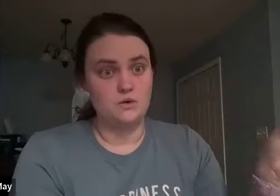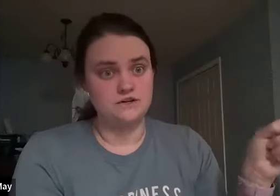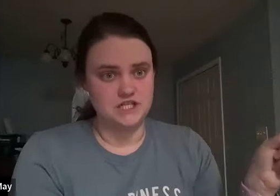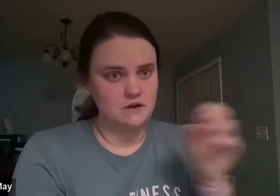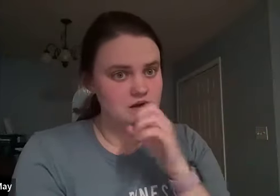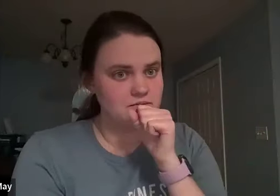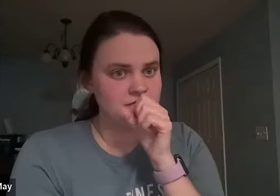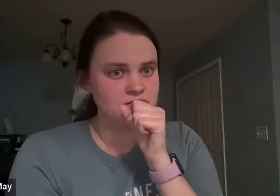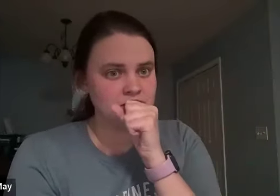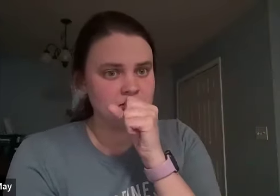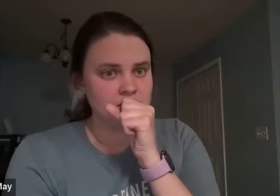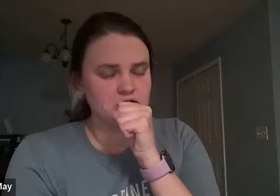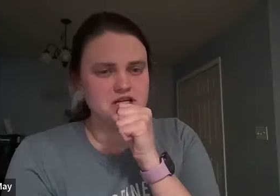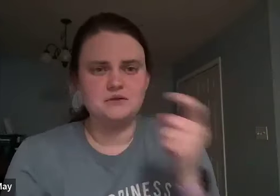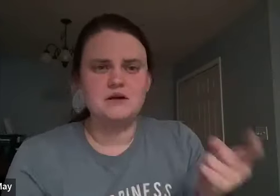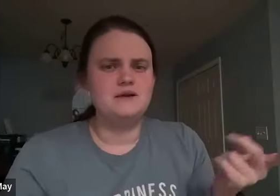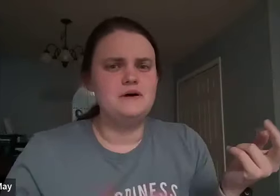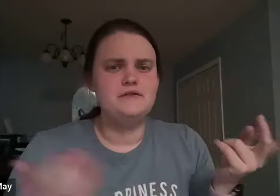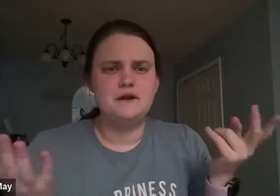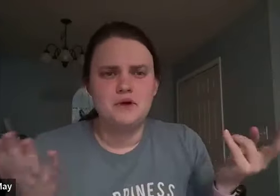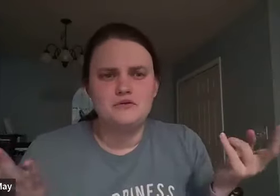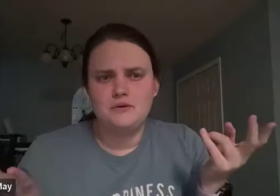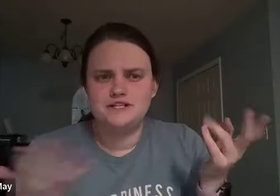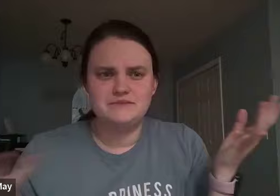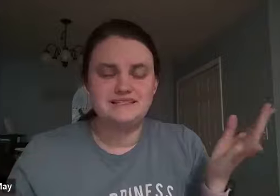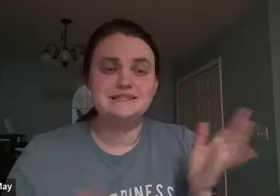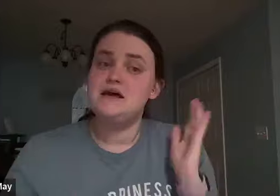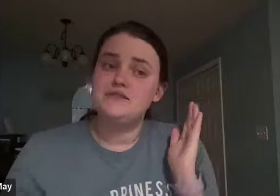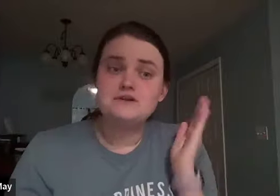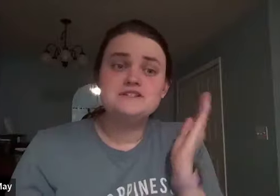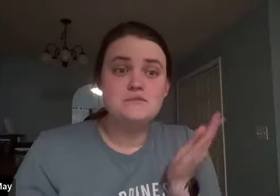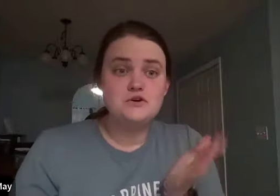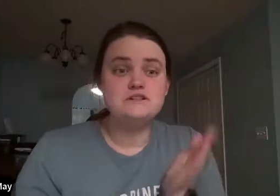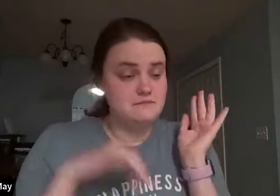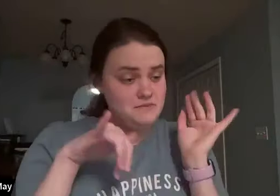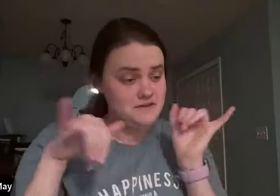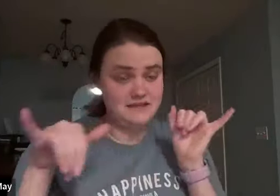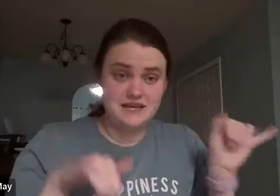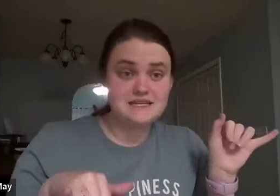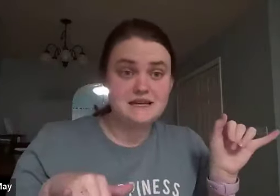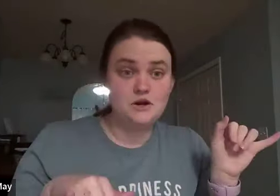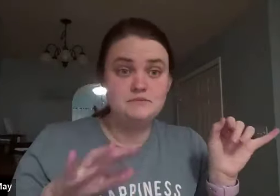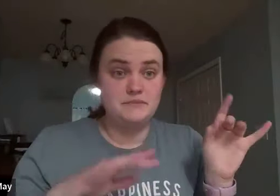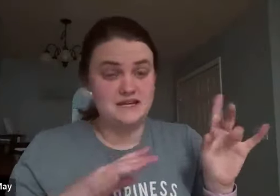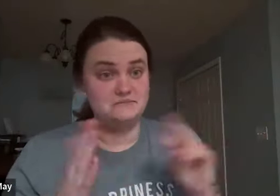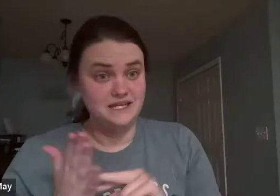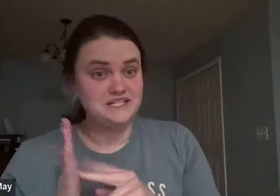orange as well, which I know you're probably like, well, they're both orange. It makes sense. There are some words that may be the exact same word, but because the meaning